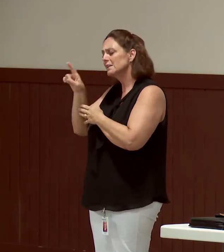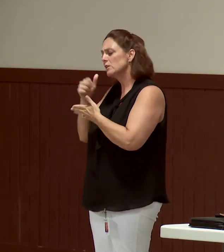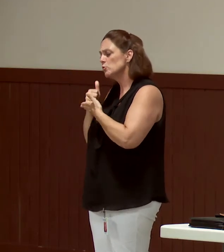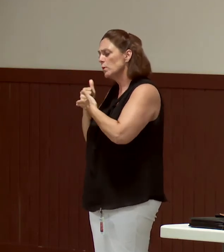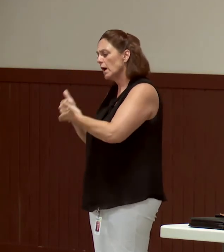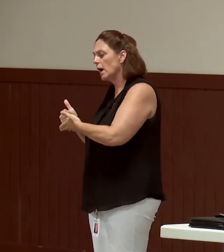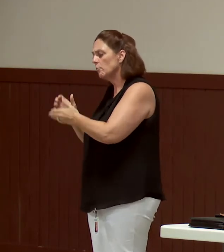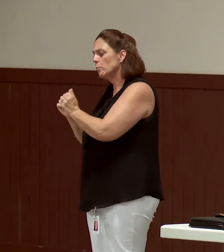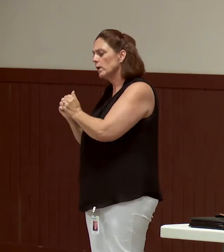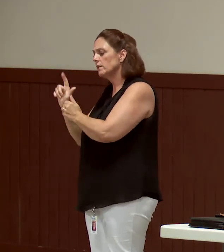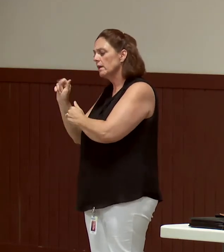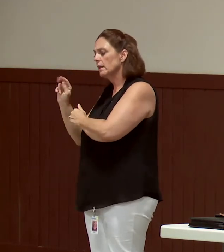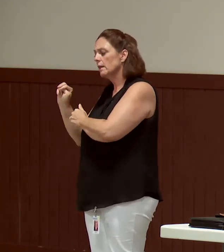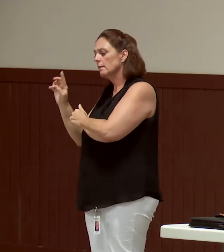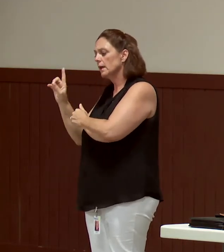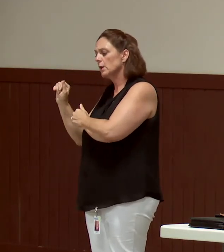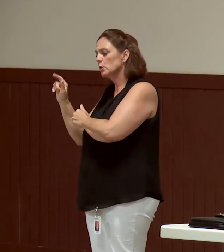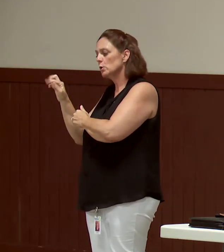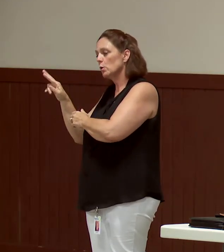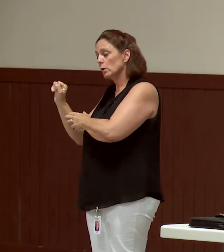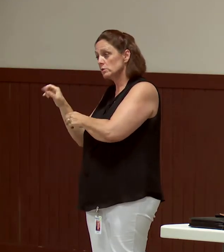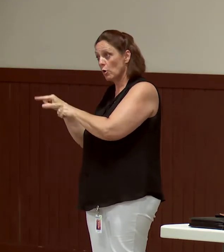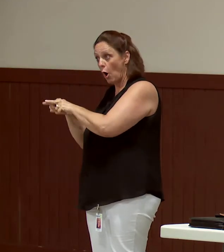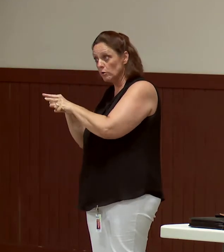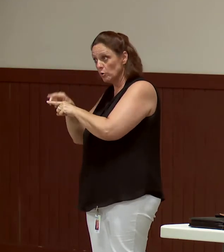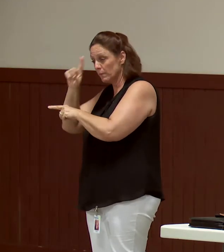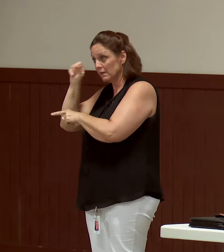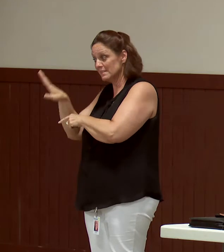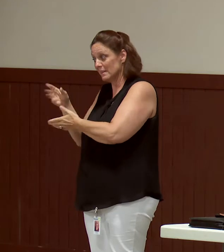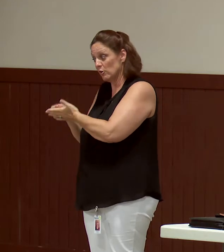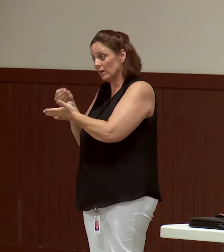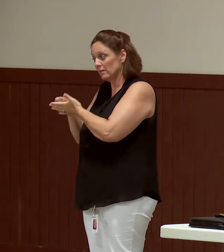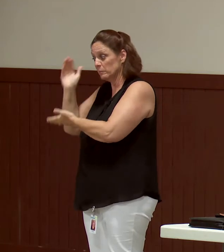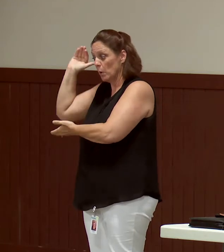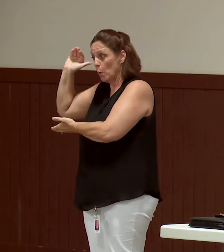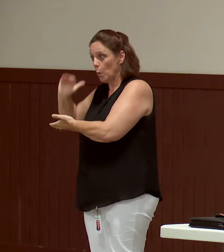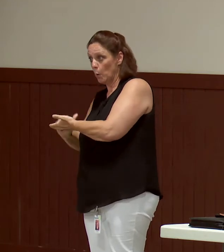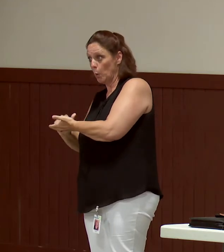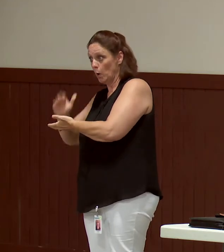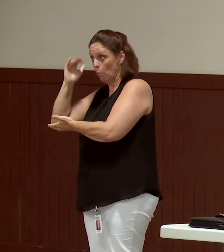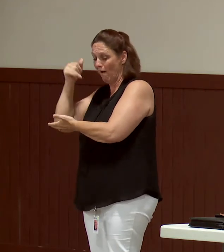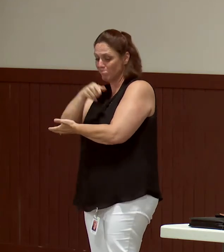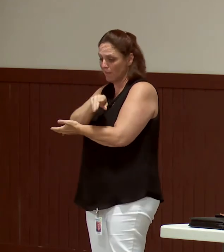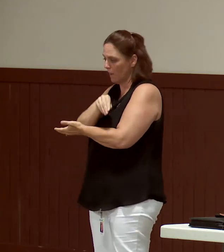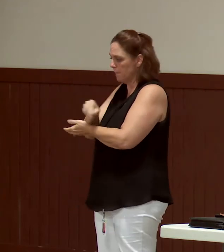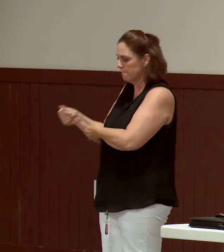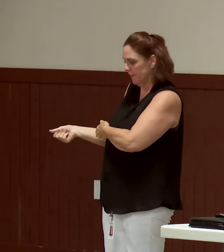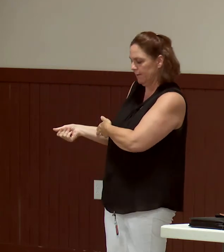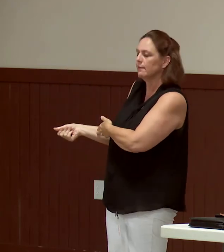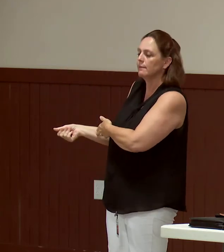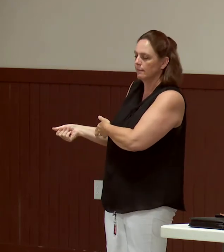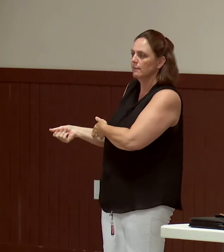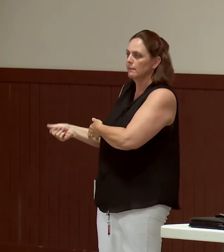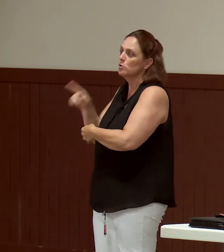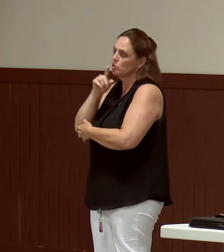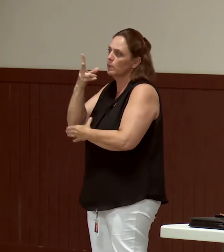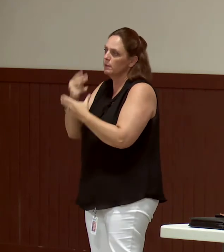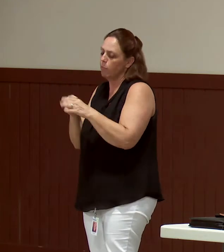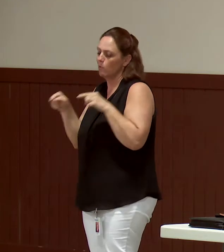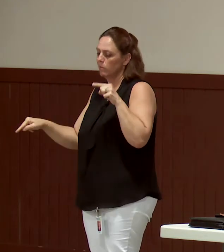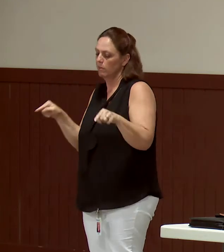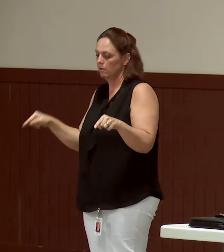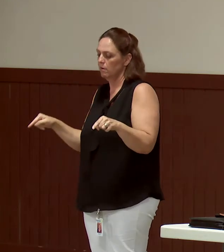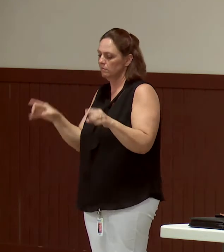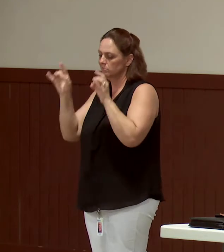with Linn County to administer these ERA2 funds and get payments out as quickly as possible to stabilize the tenant base and stabilize the